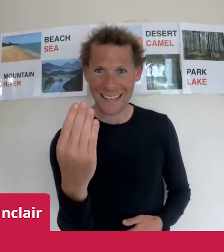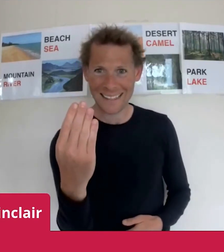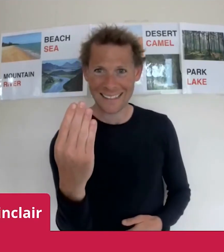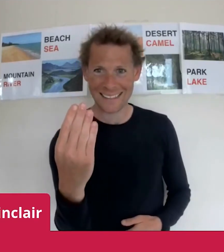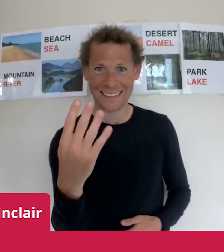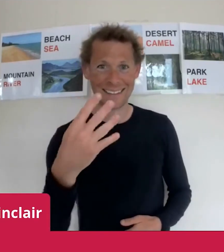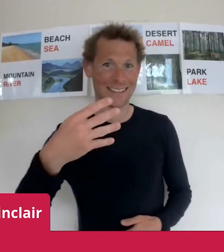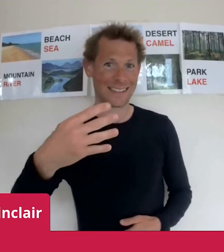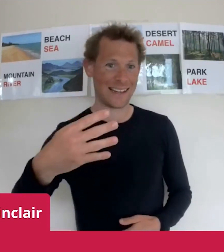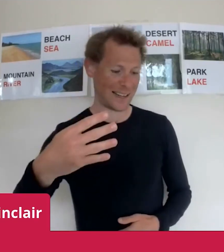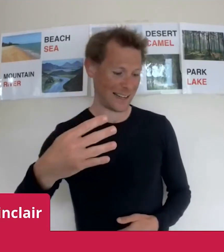Number 9.